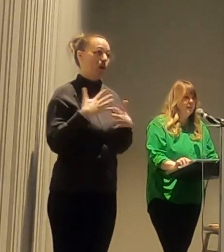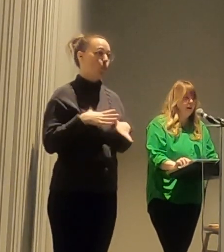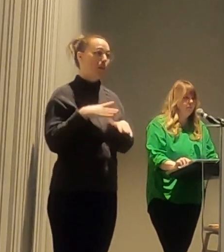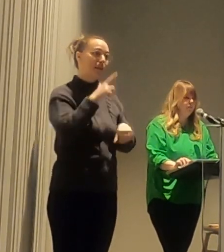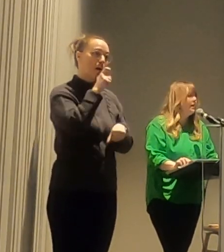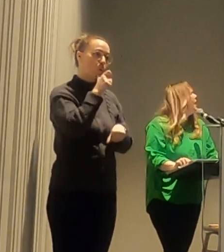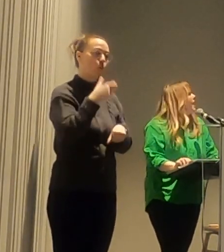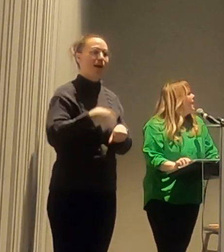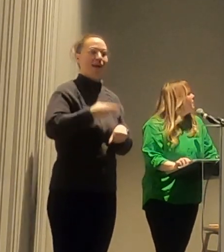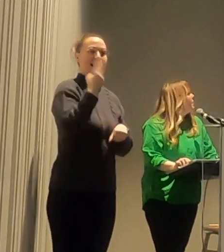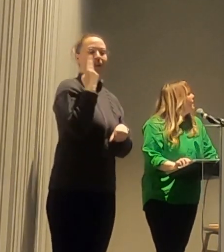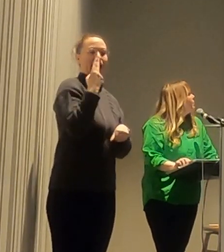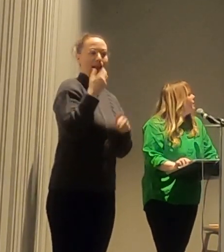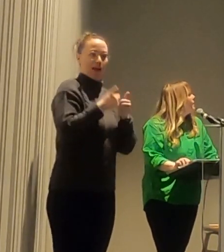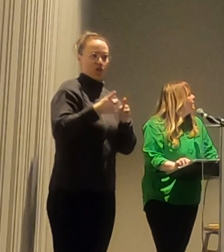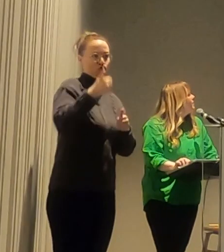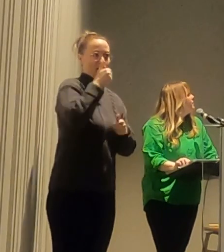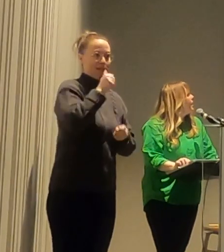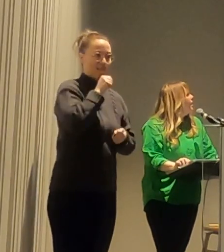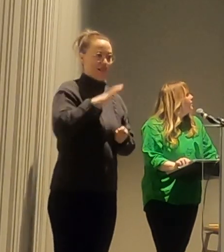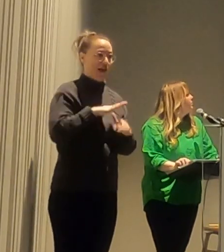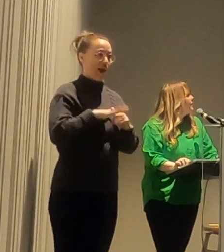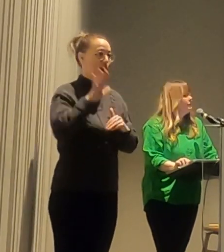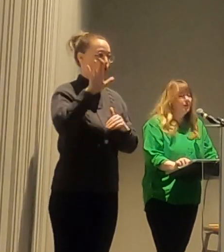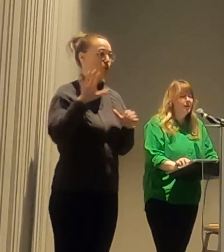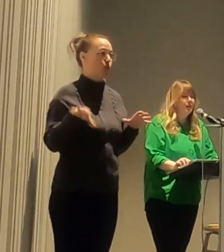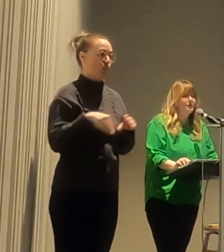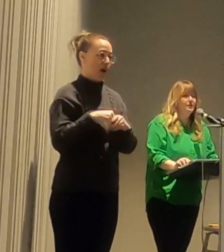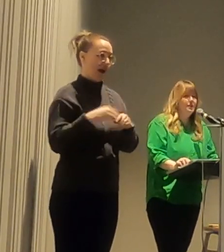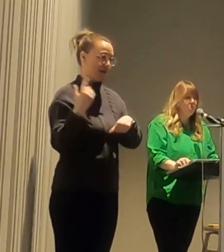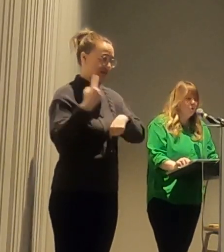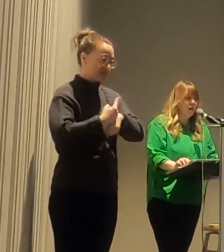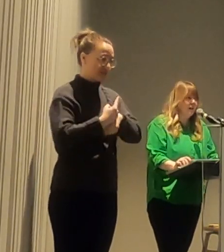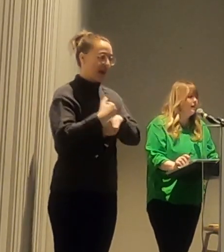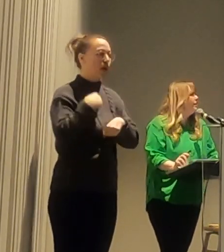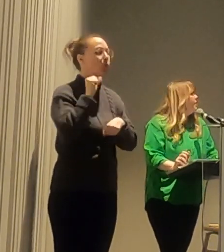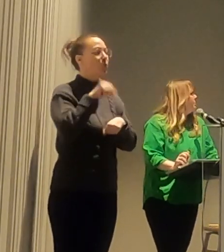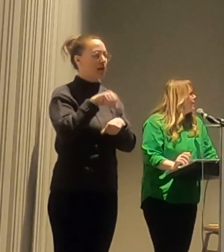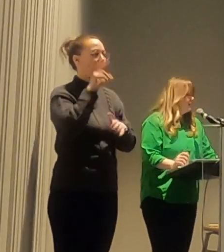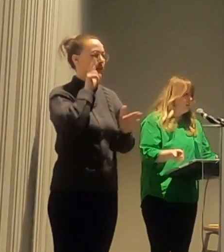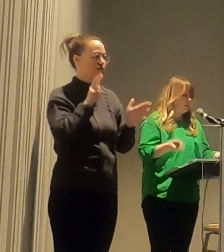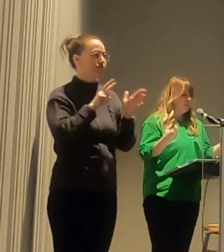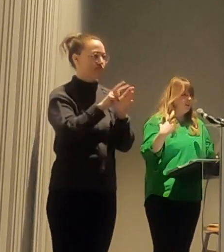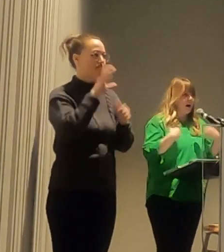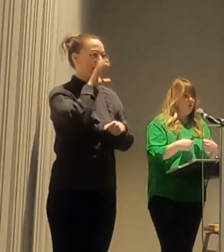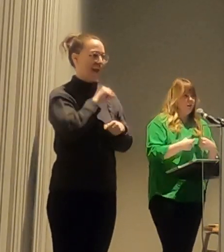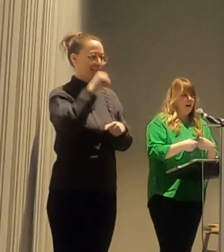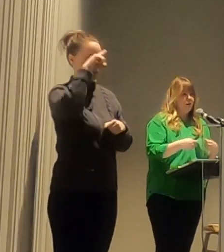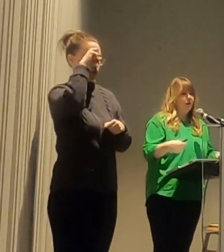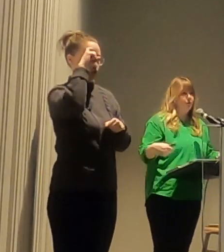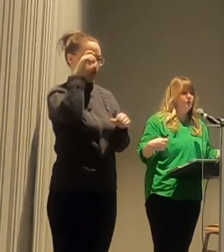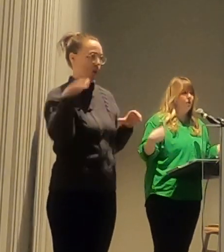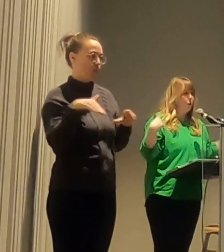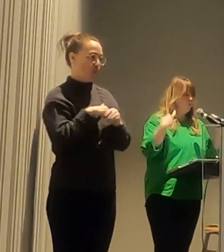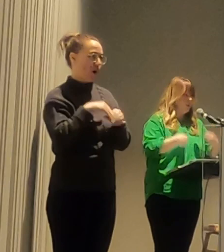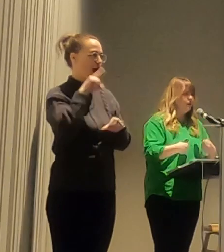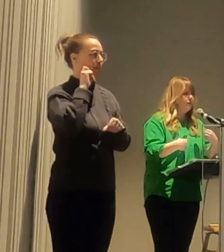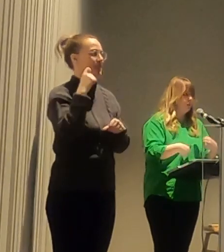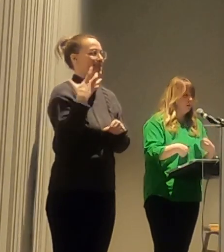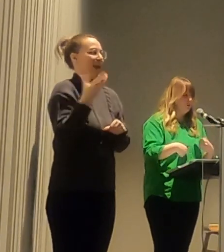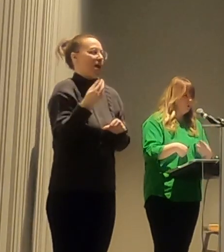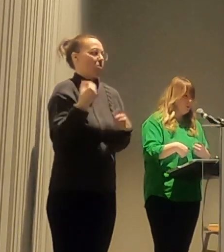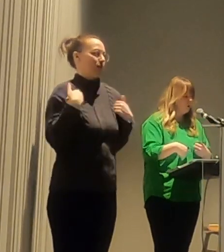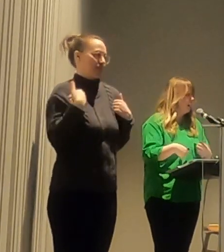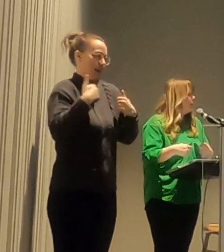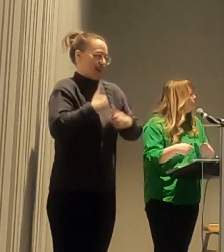her wedding day. And we can infer that it was a summer wedding because this is the outer gown. It goes